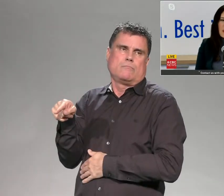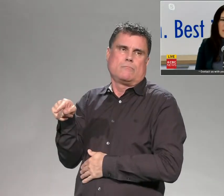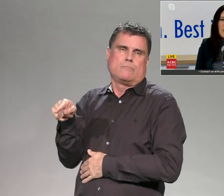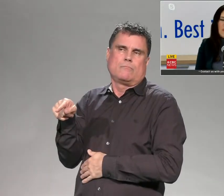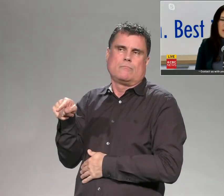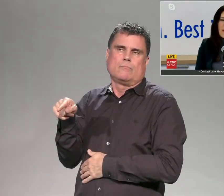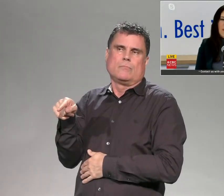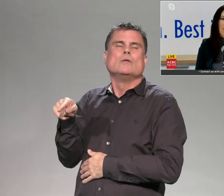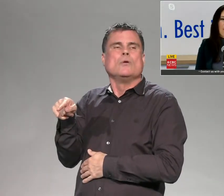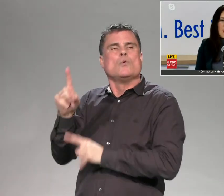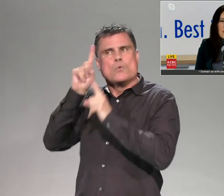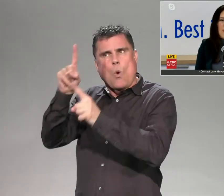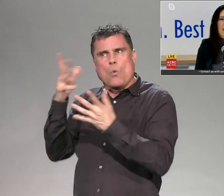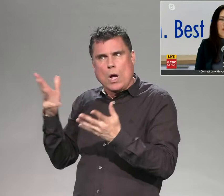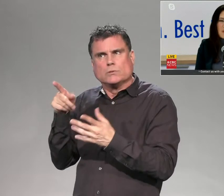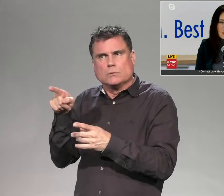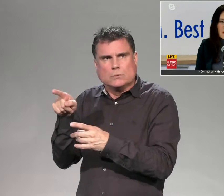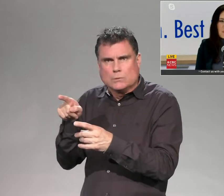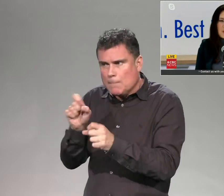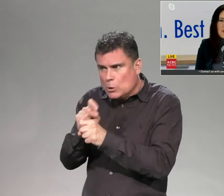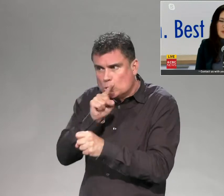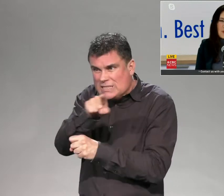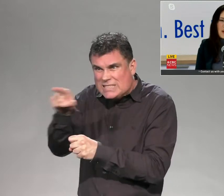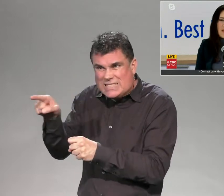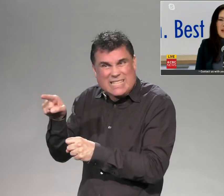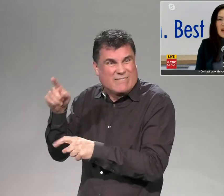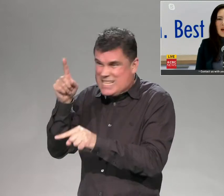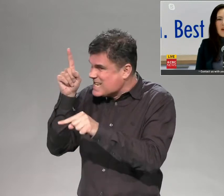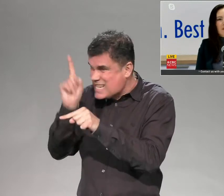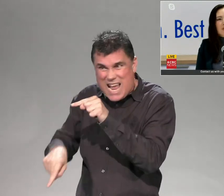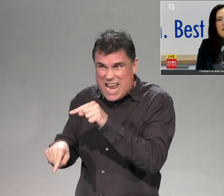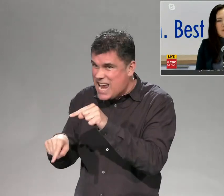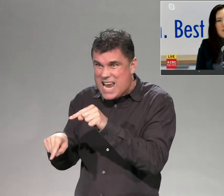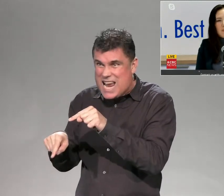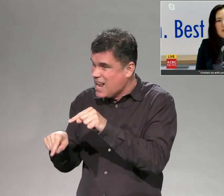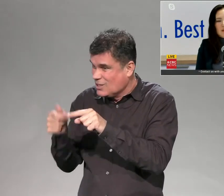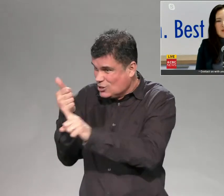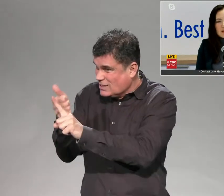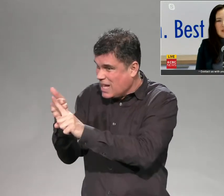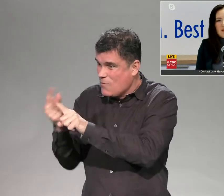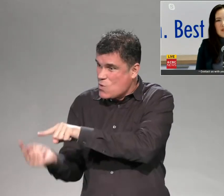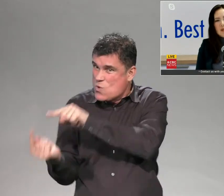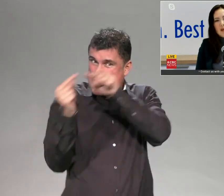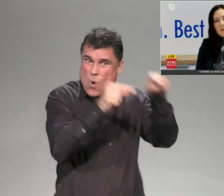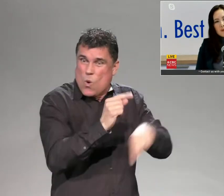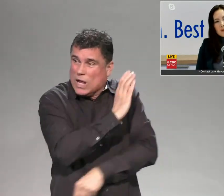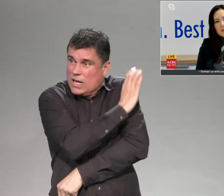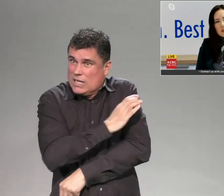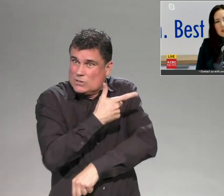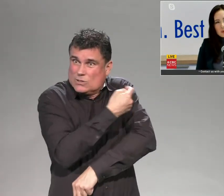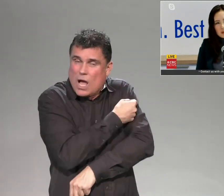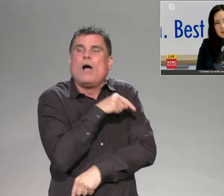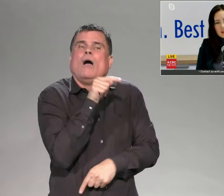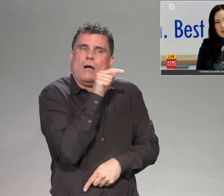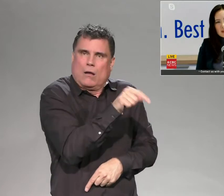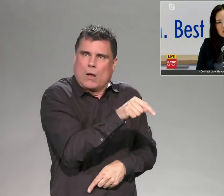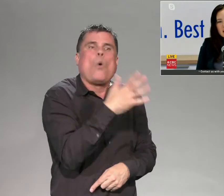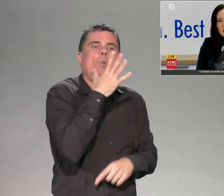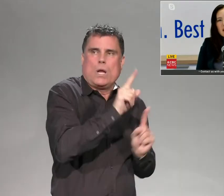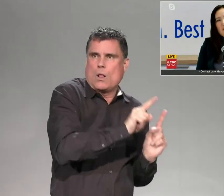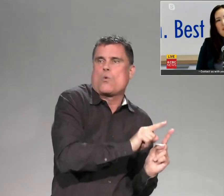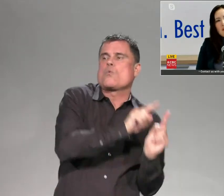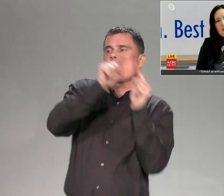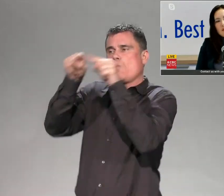they're unable to travel, then we go into their homes to immunize. For general population seniors, there are two ways that we're looking at